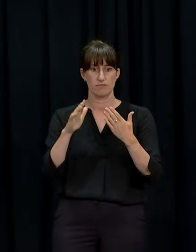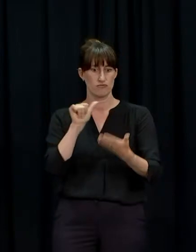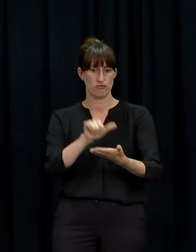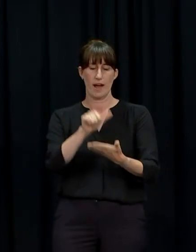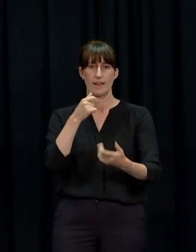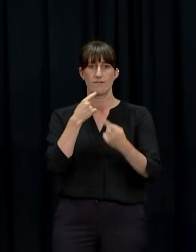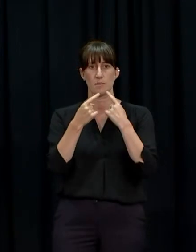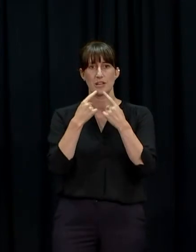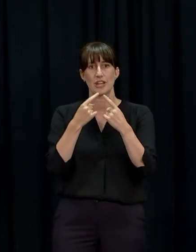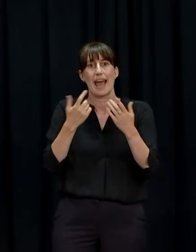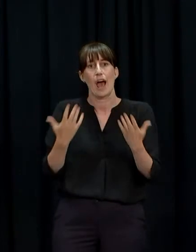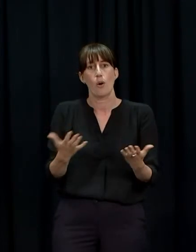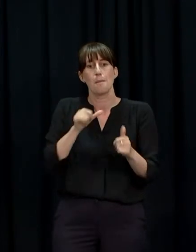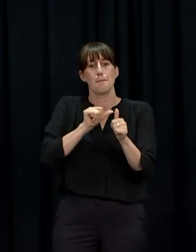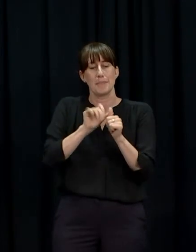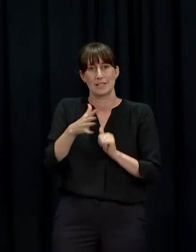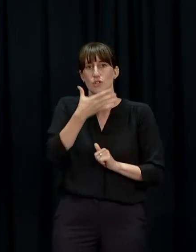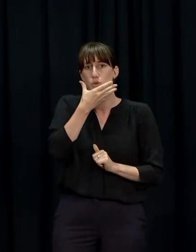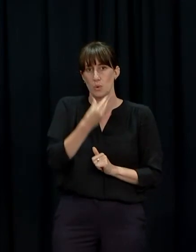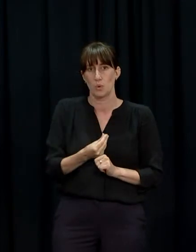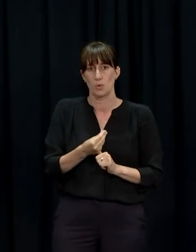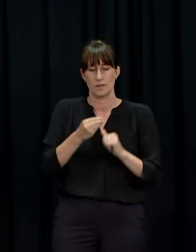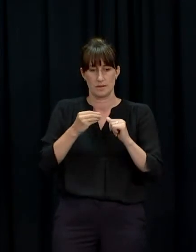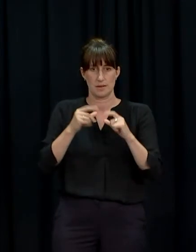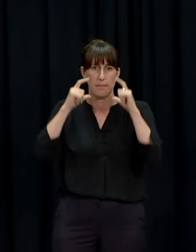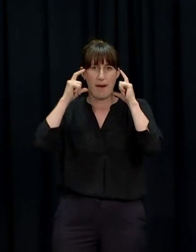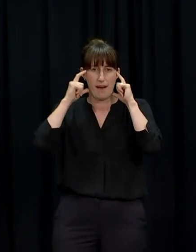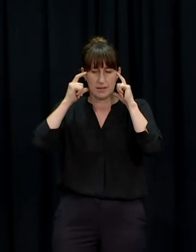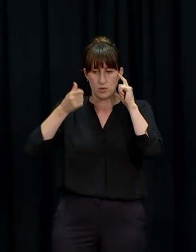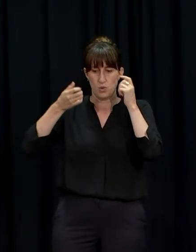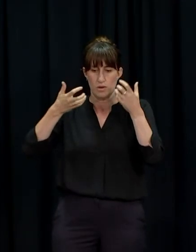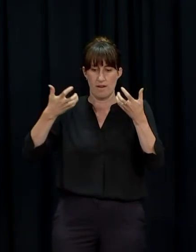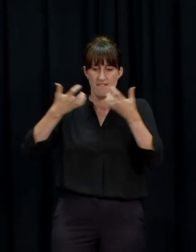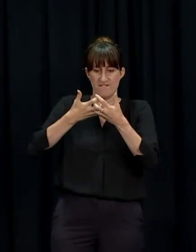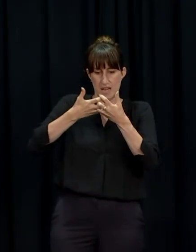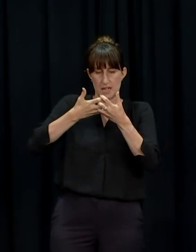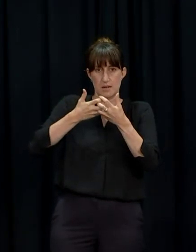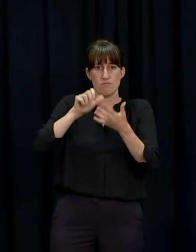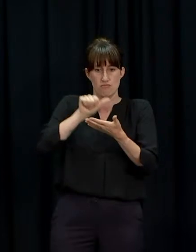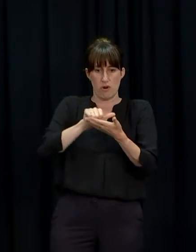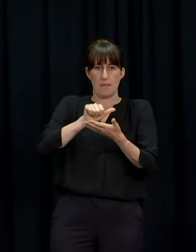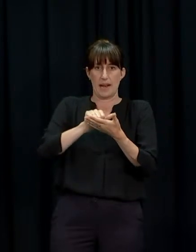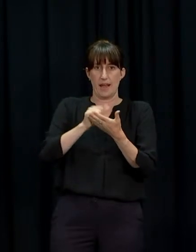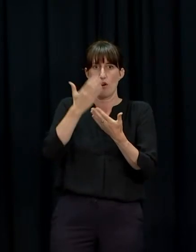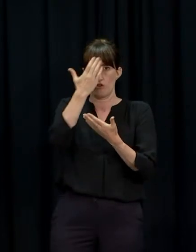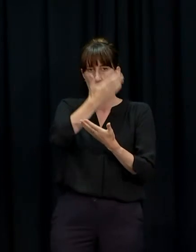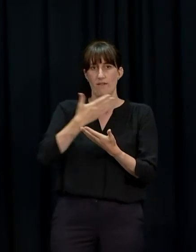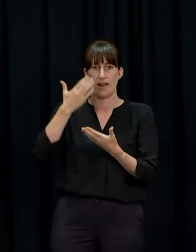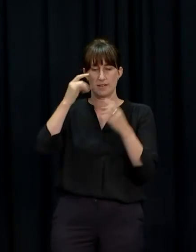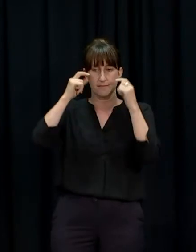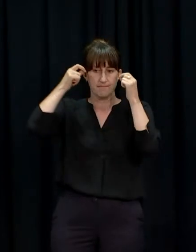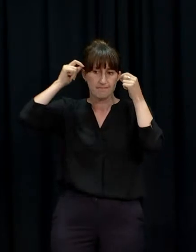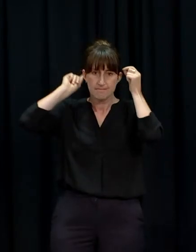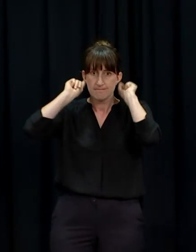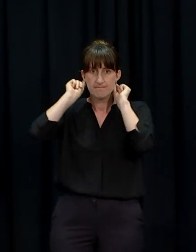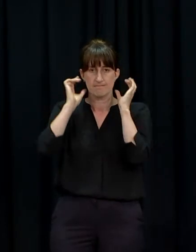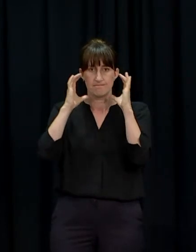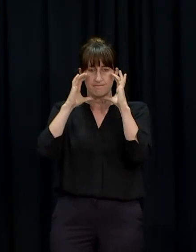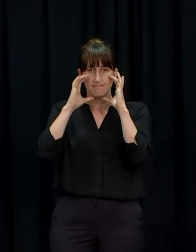from an N95, even in the absence of doing the full fit testing. Joe.